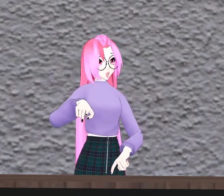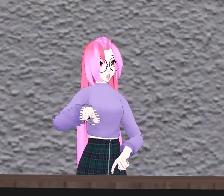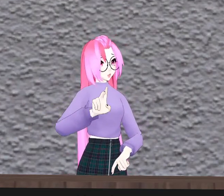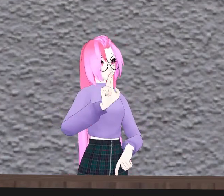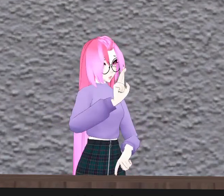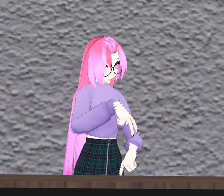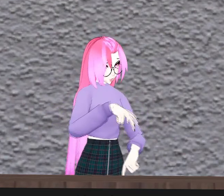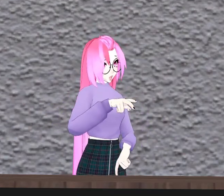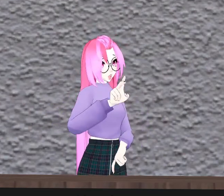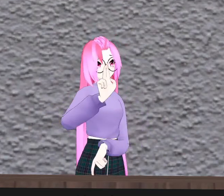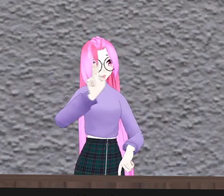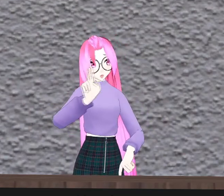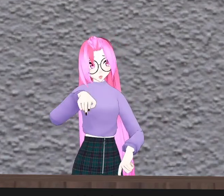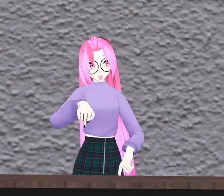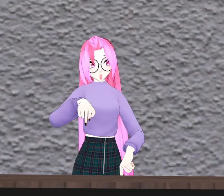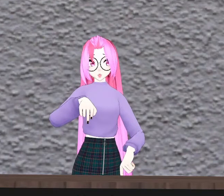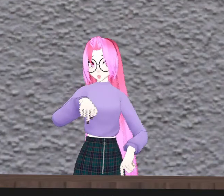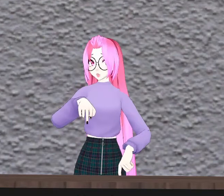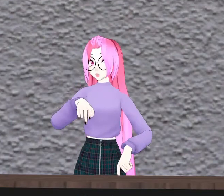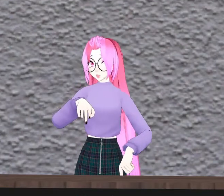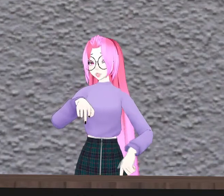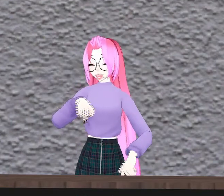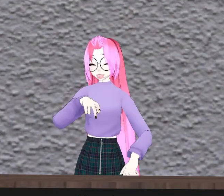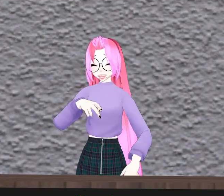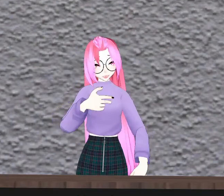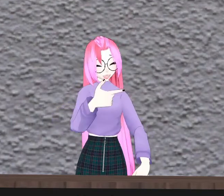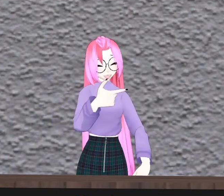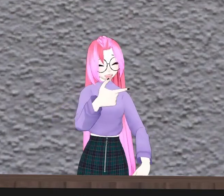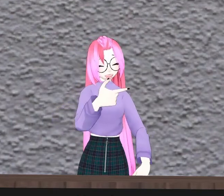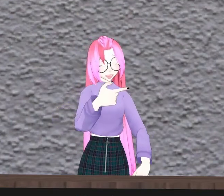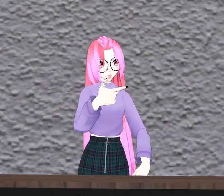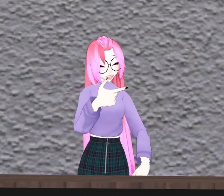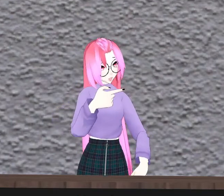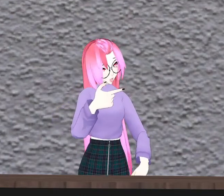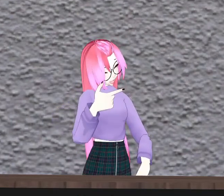that. 22. Okay. So we're going 21.